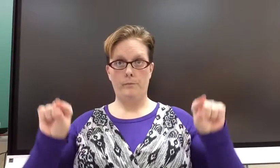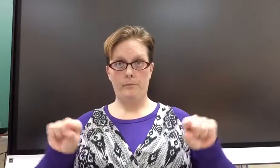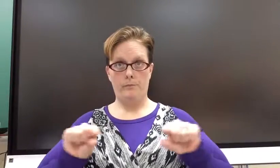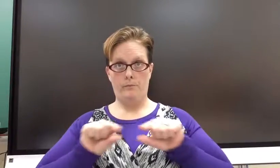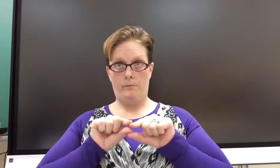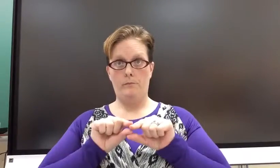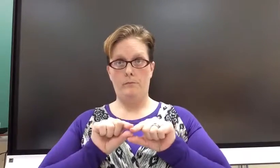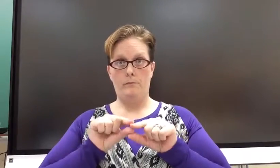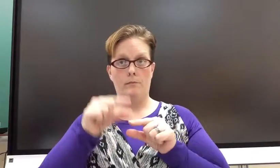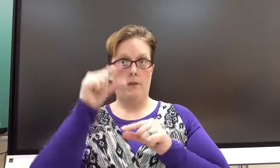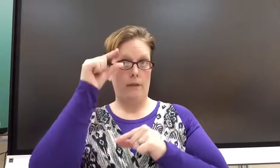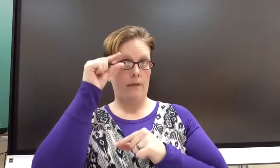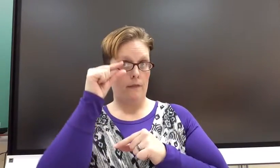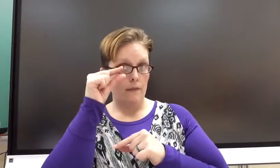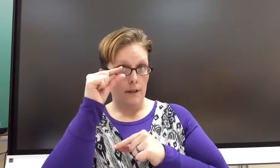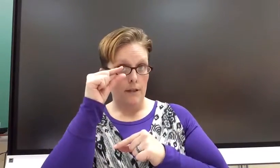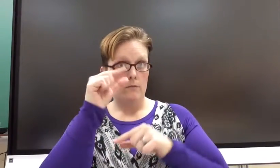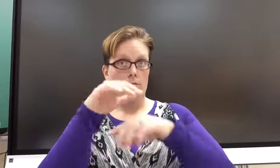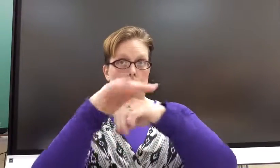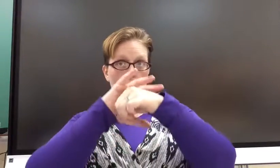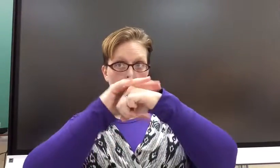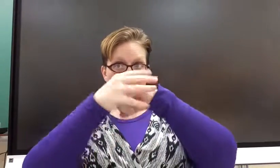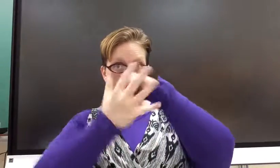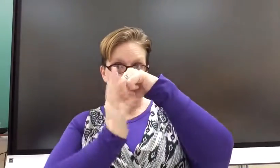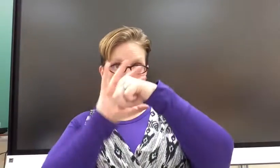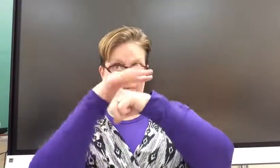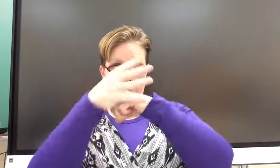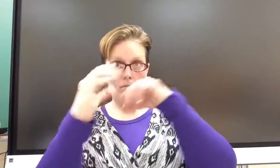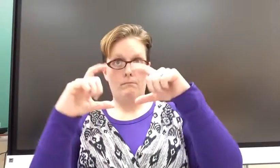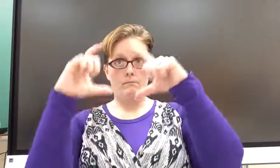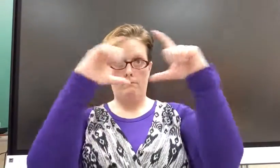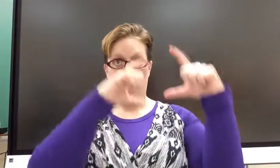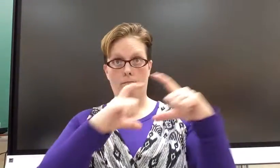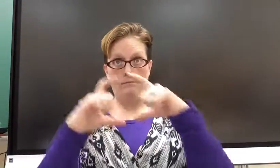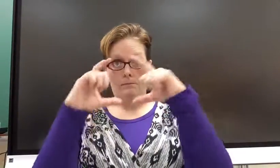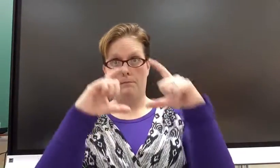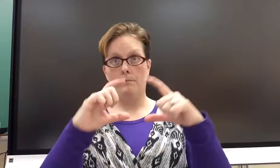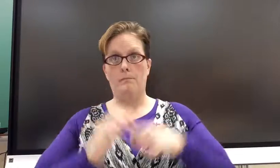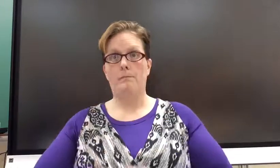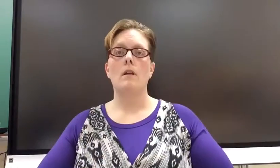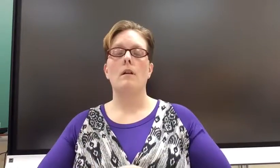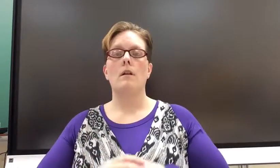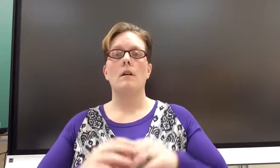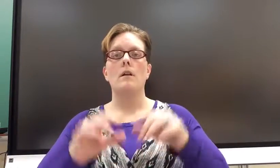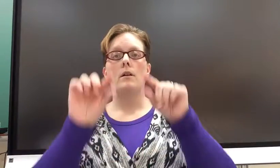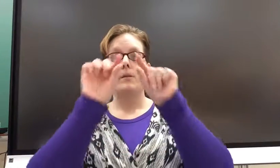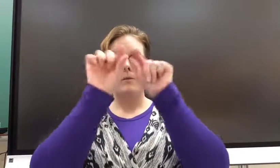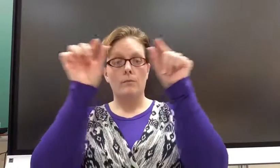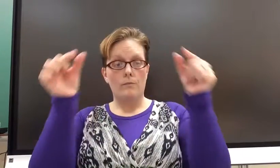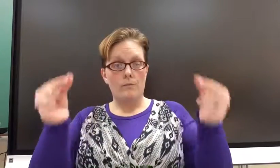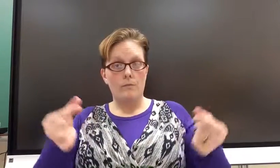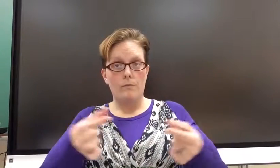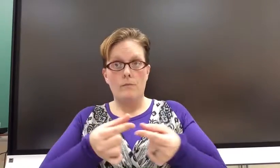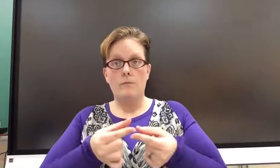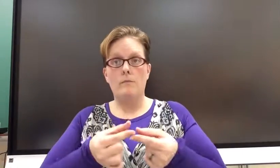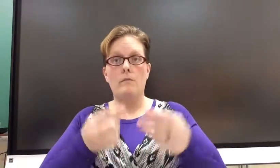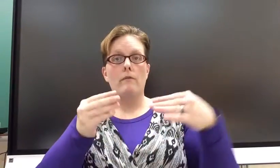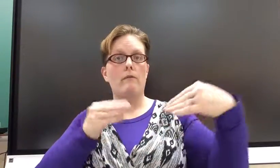They have what's called a cell membrane. It's thin compared to the cell wall of a plant cell.